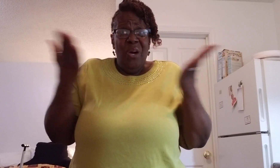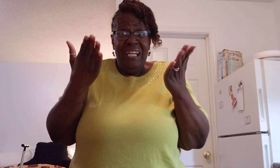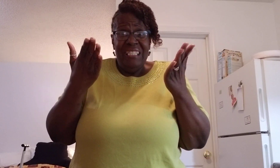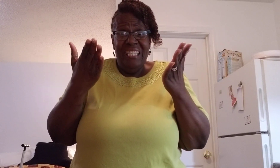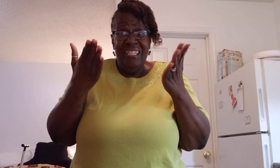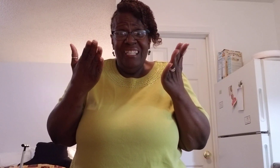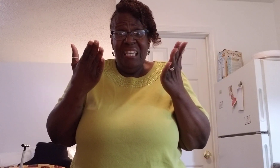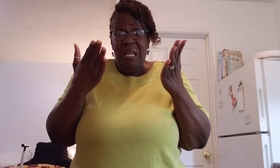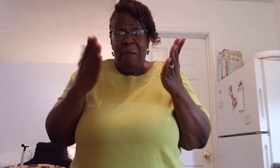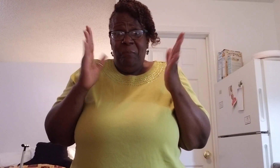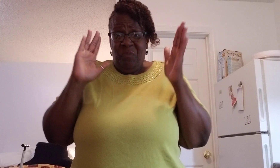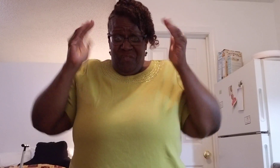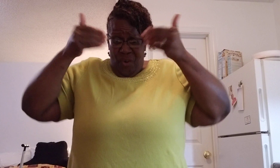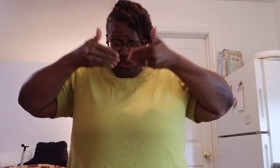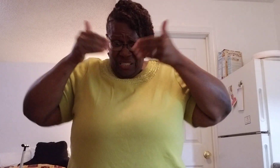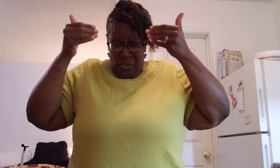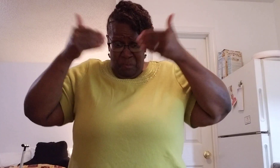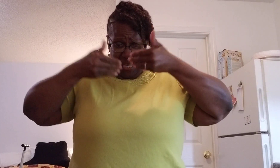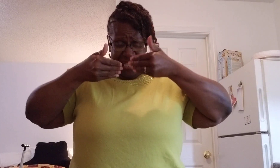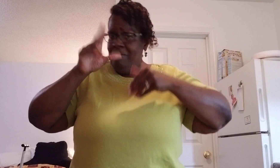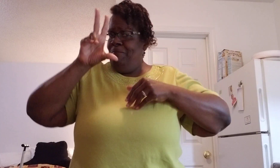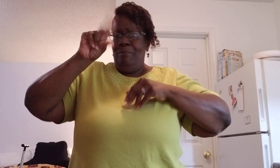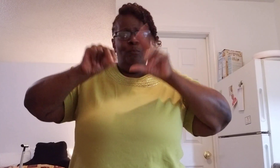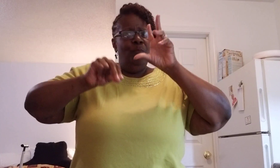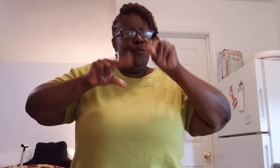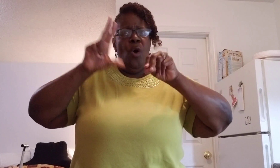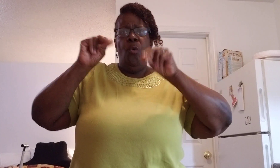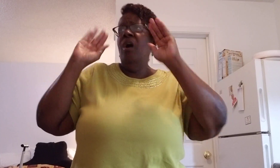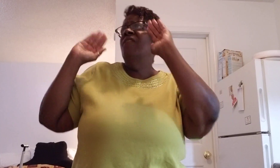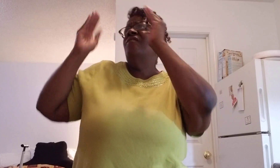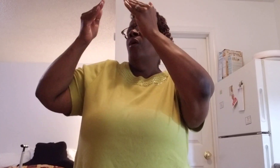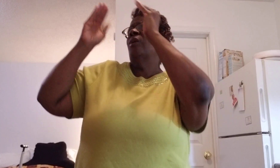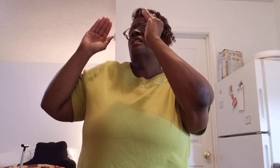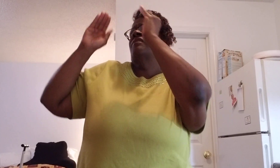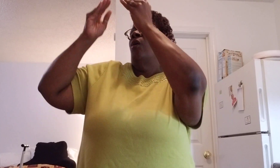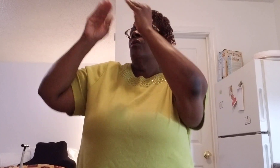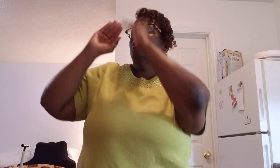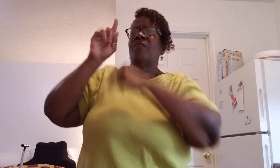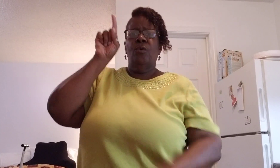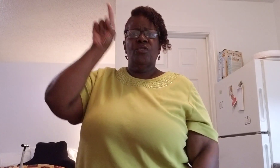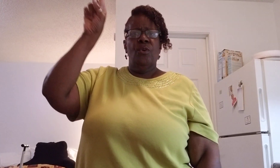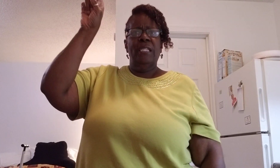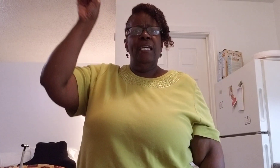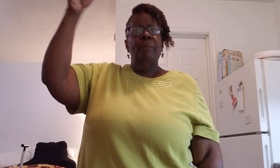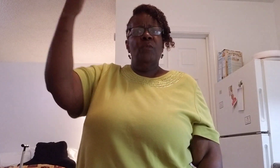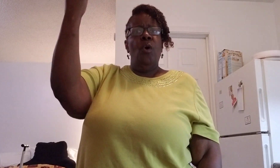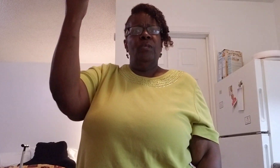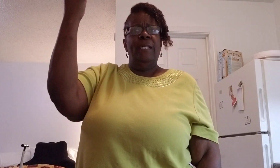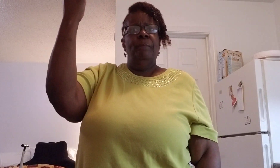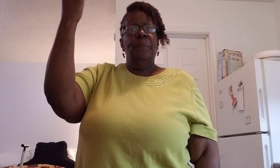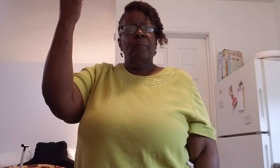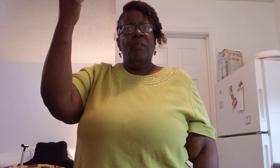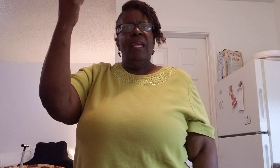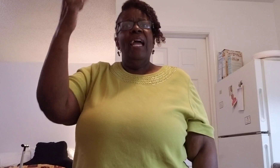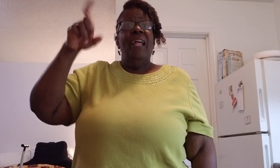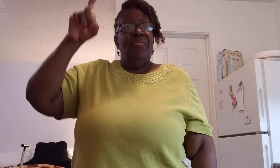what? Focus on me? No, focus on Him only.